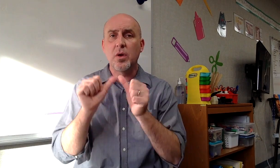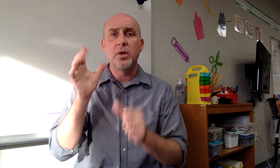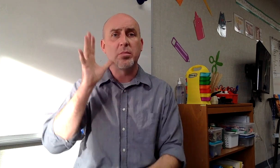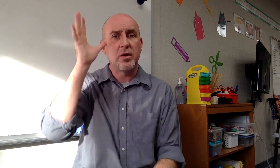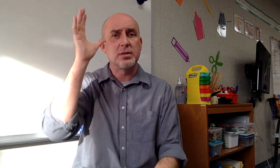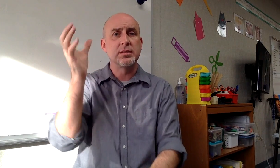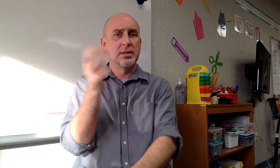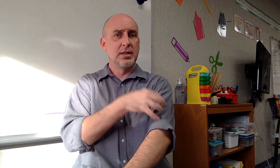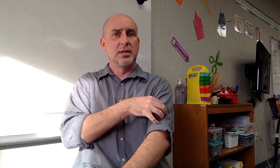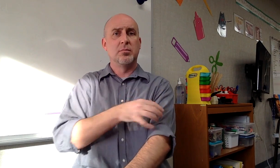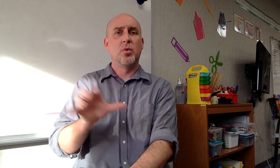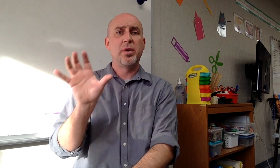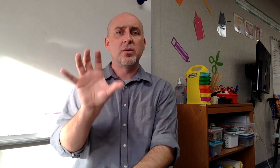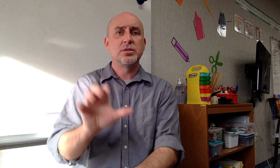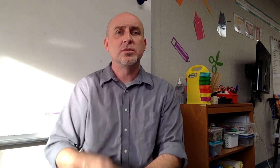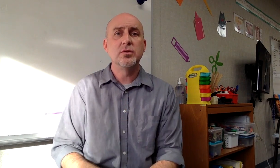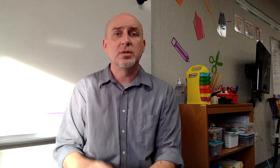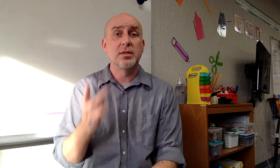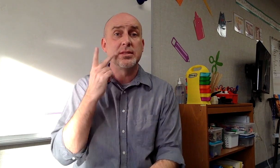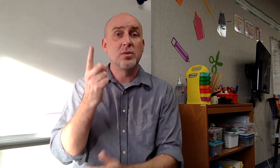going, parents. More power to you, and I'll see you